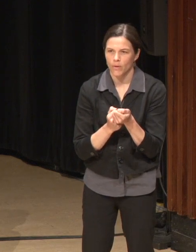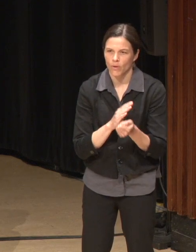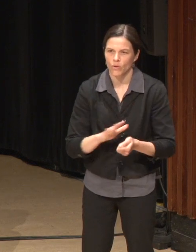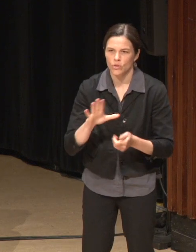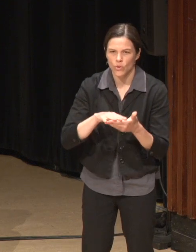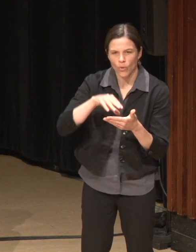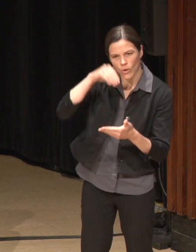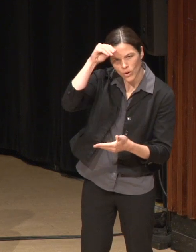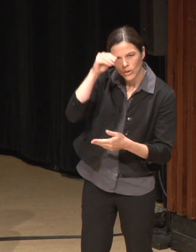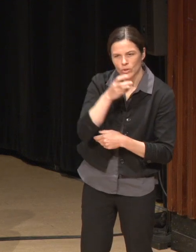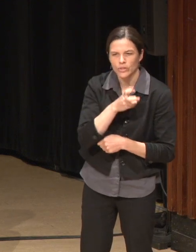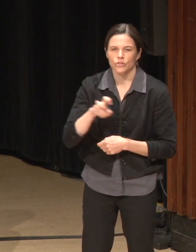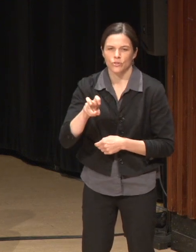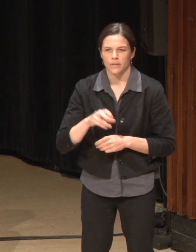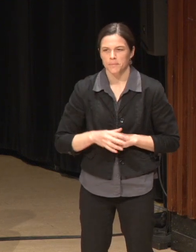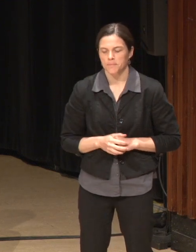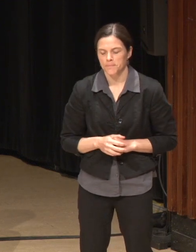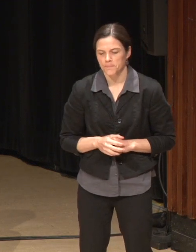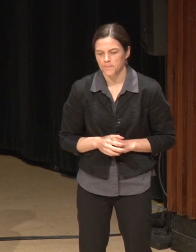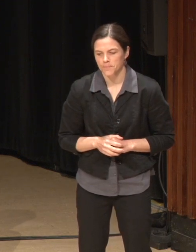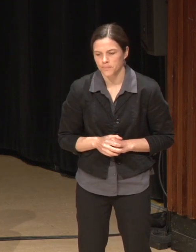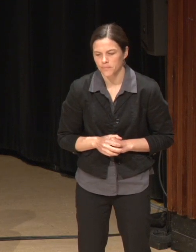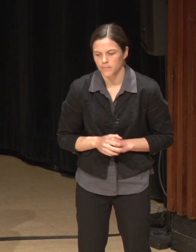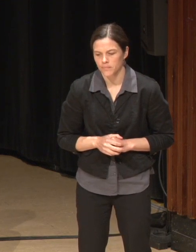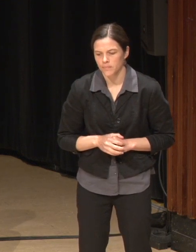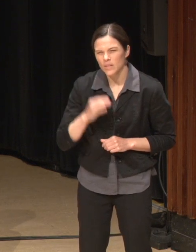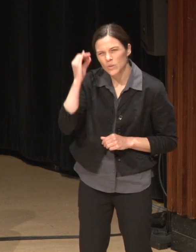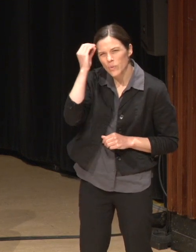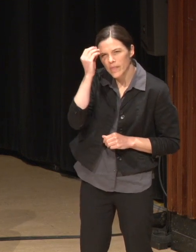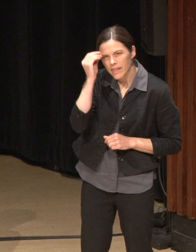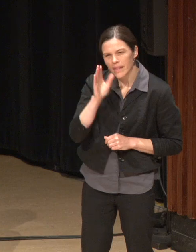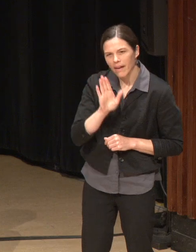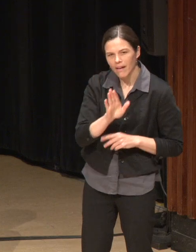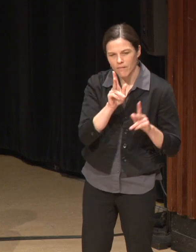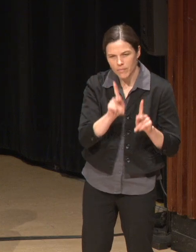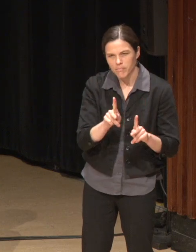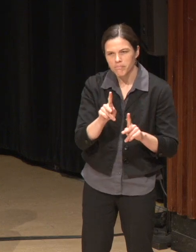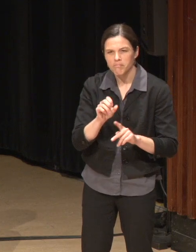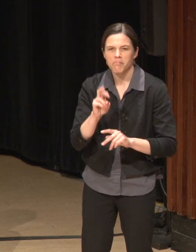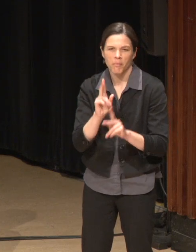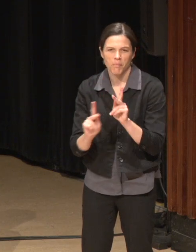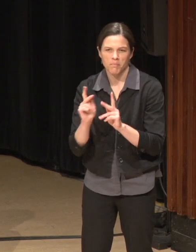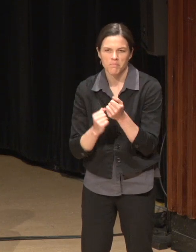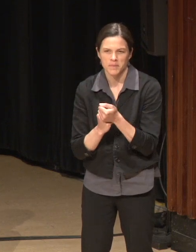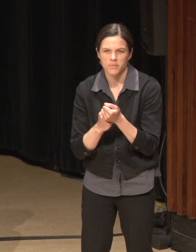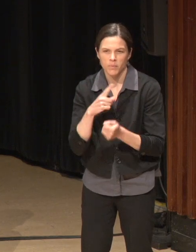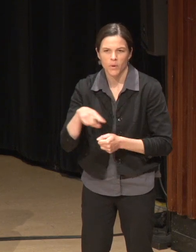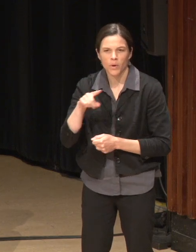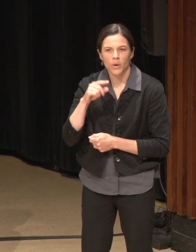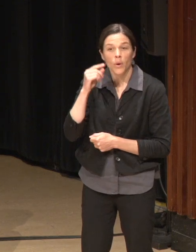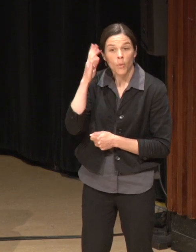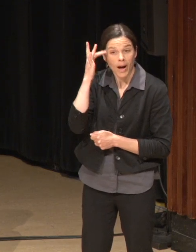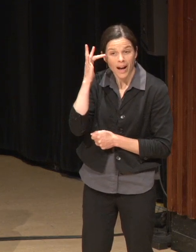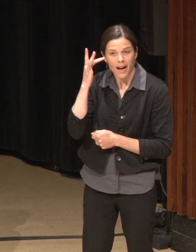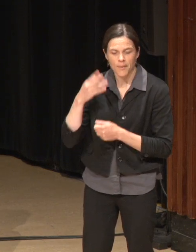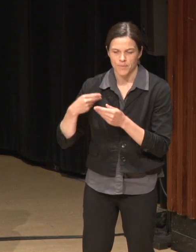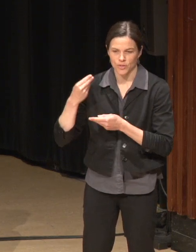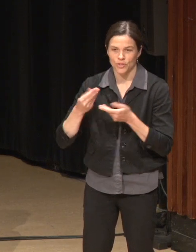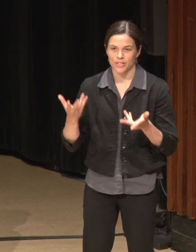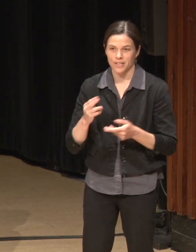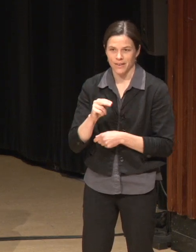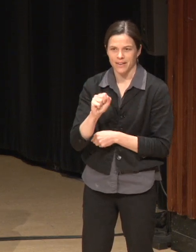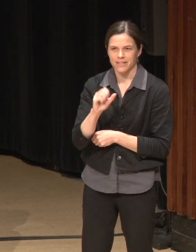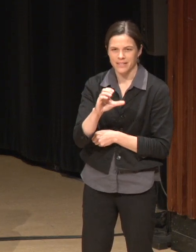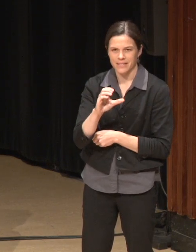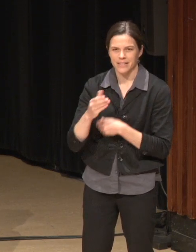journey. And I've asked you to think of that person or persons because we have a tradition at NSCC, a tradition where I ask the graduating